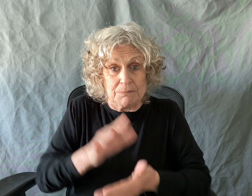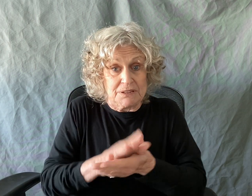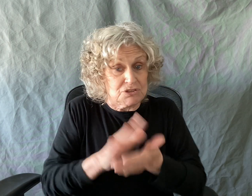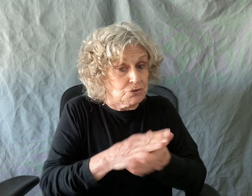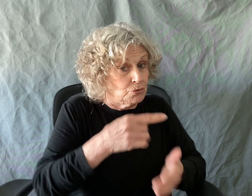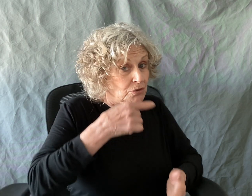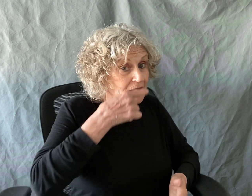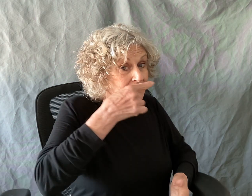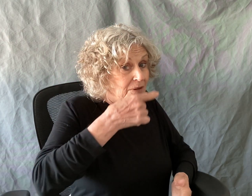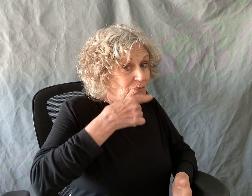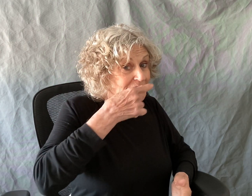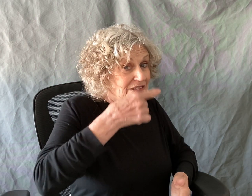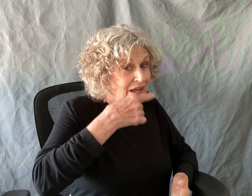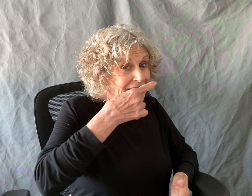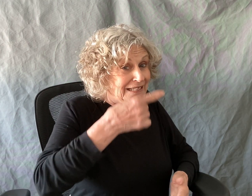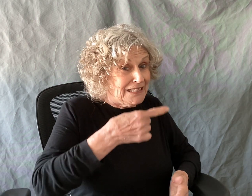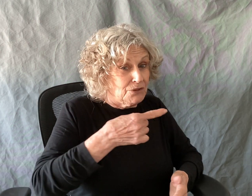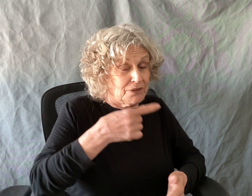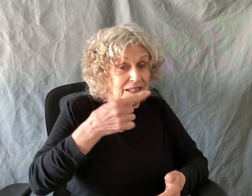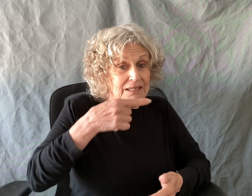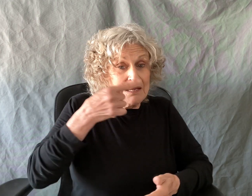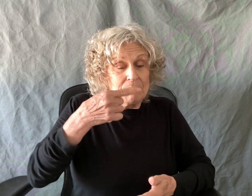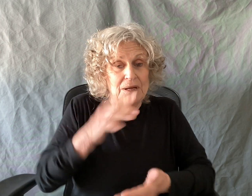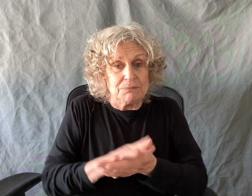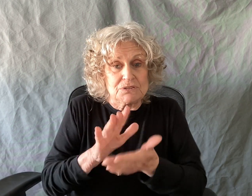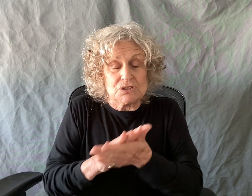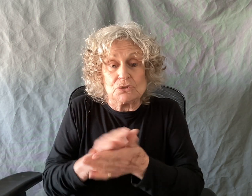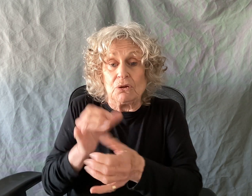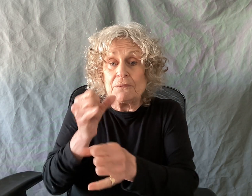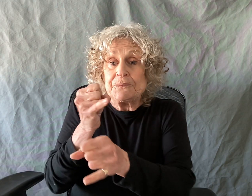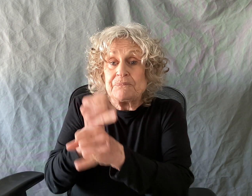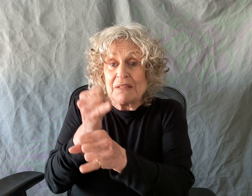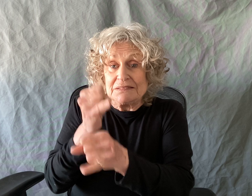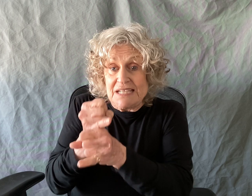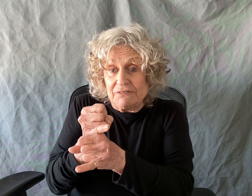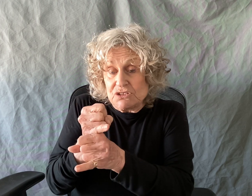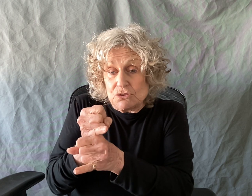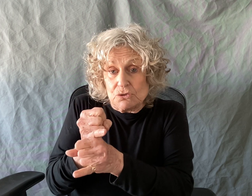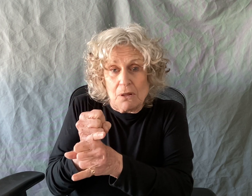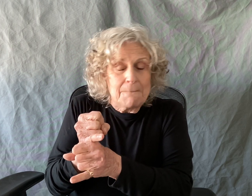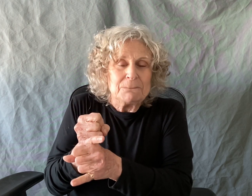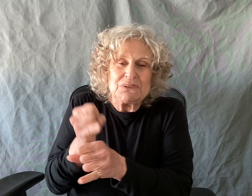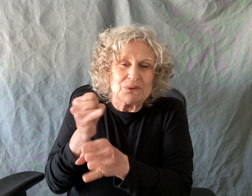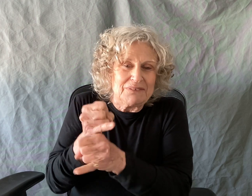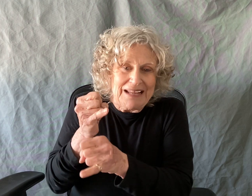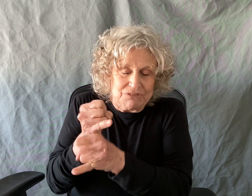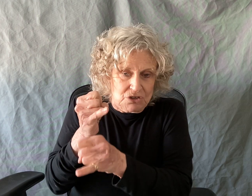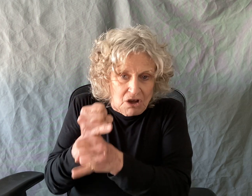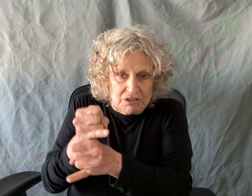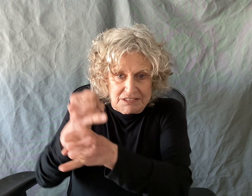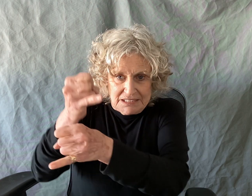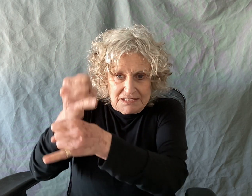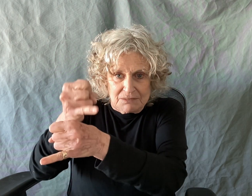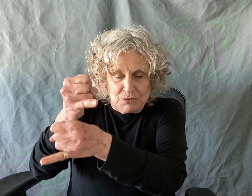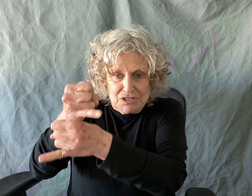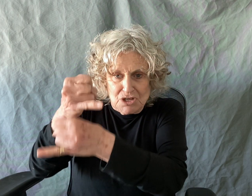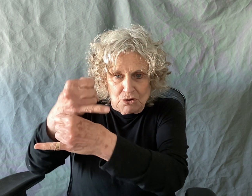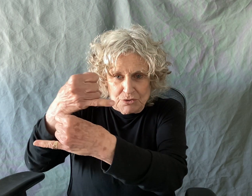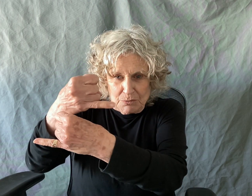public school, but we sign hearing. Public school, deaf school, we don't even have to call it anything. We know that when we